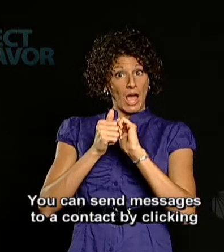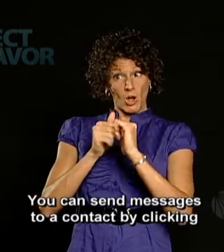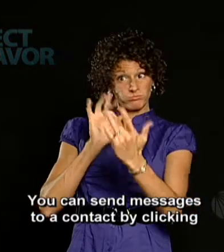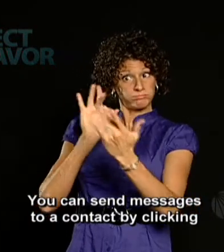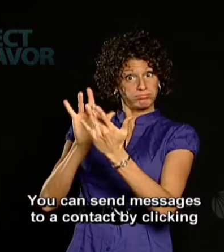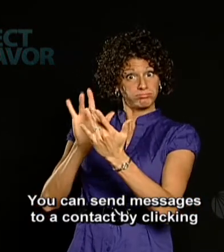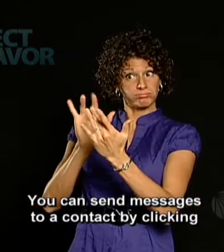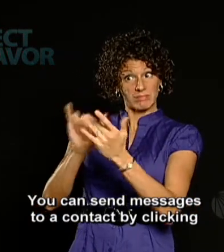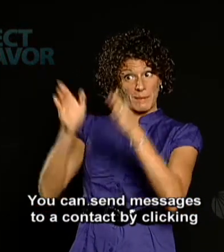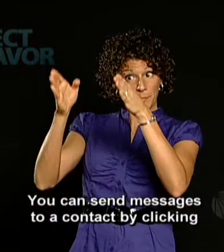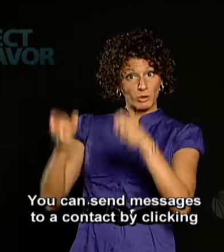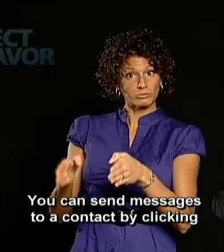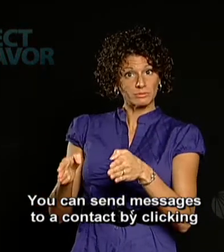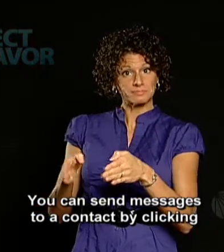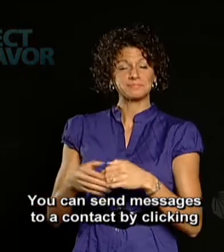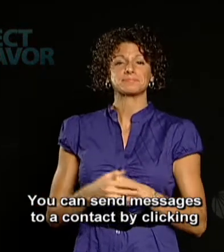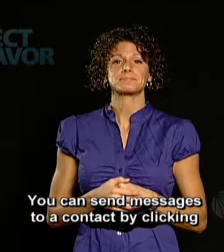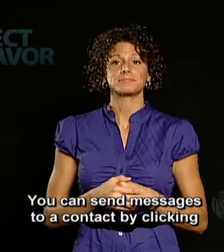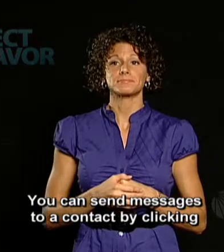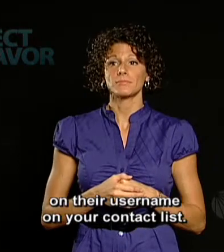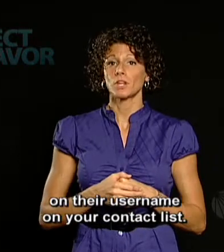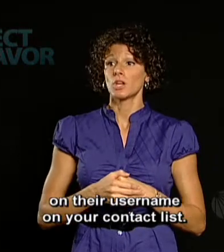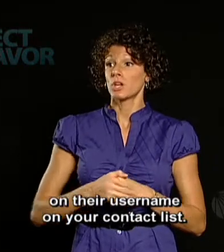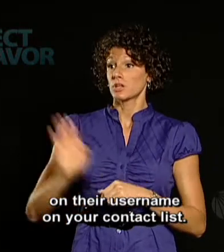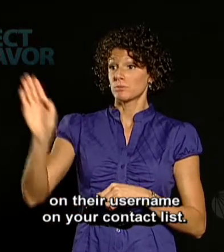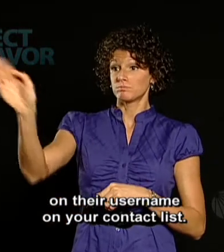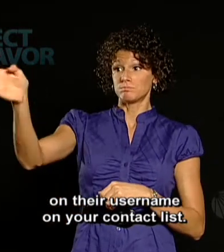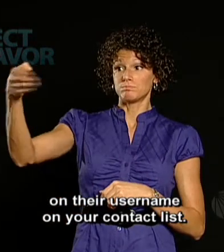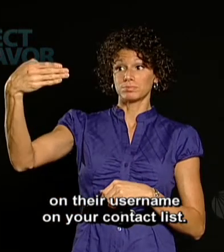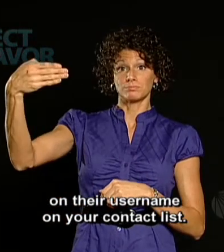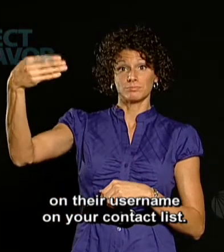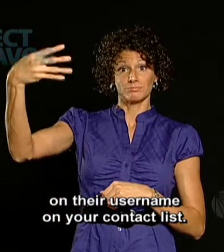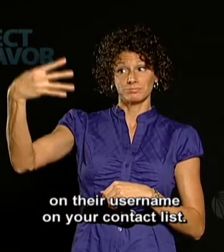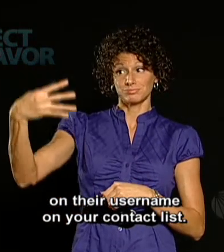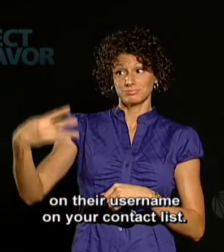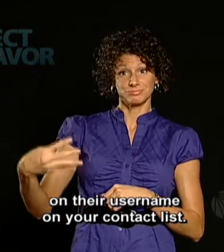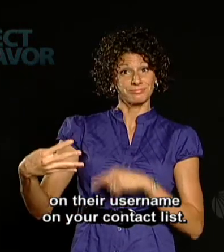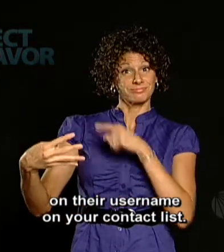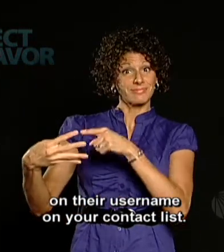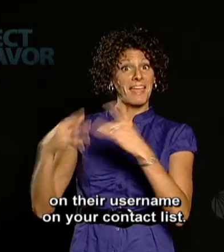messages to a contact by clicking on their username on your contact list.